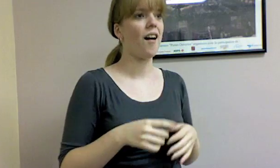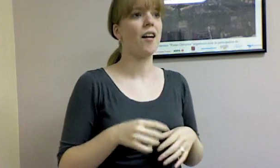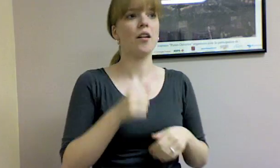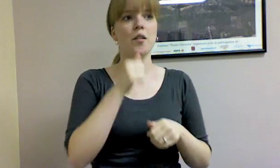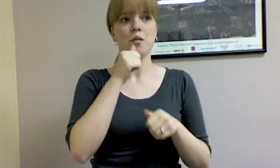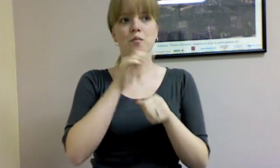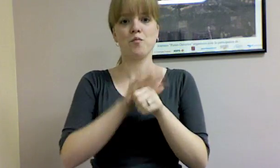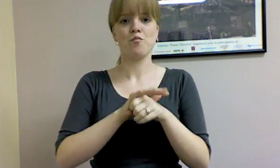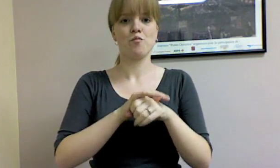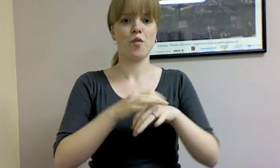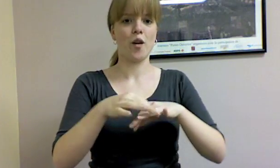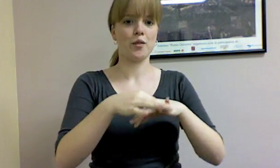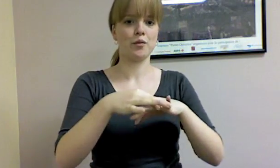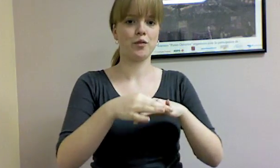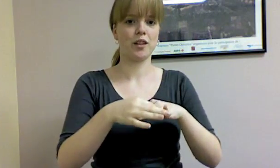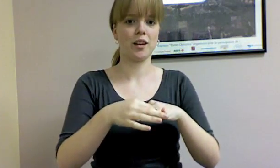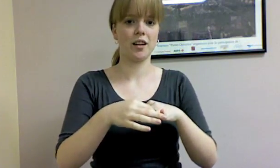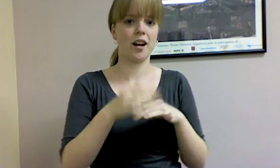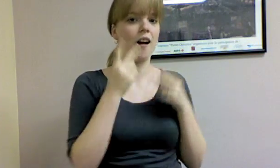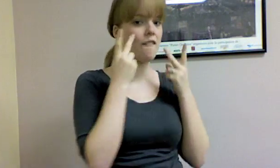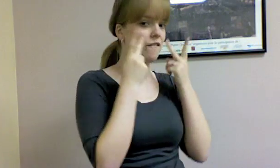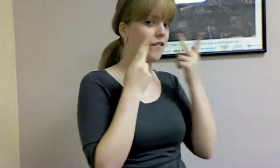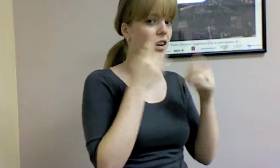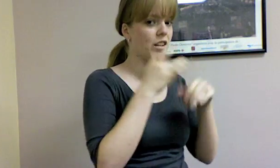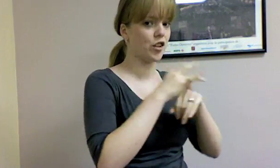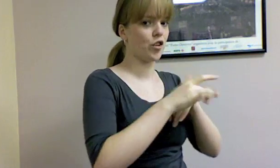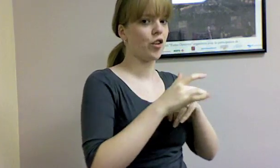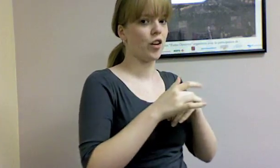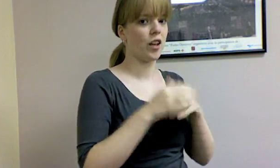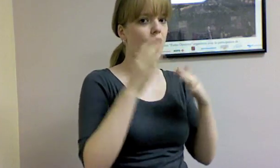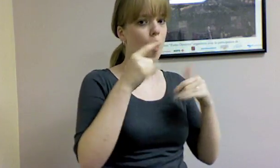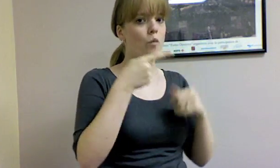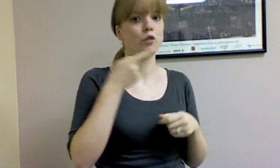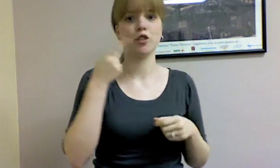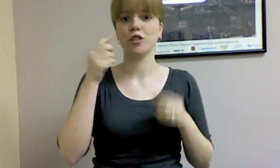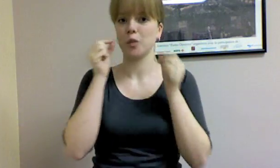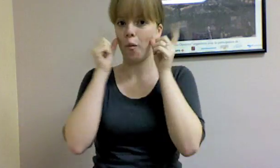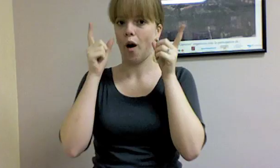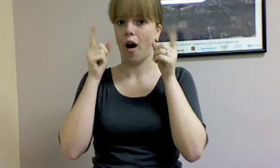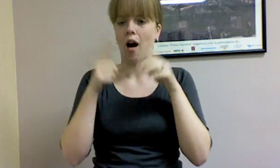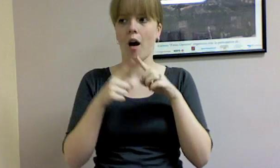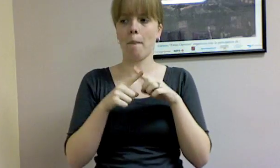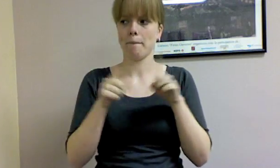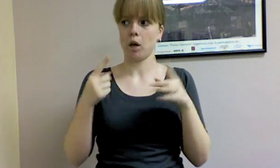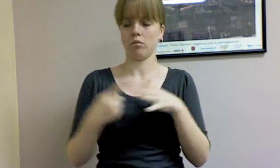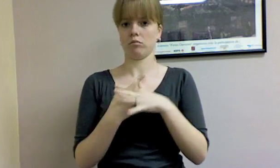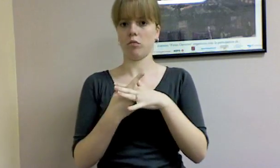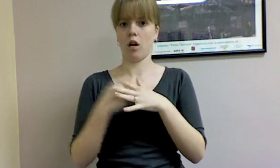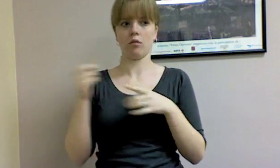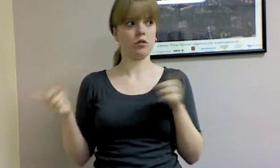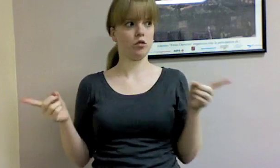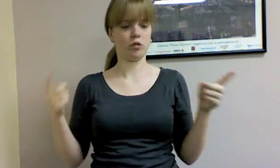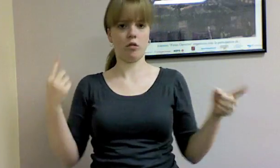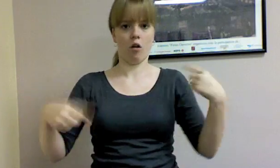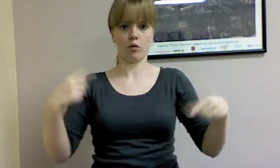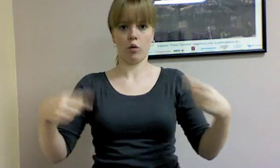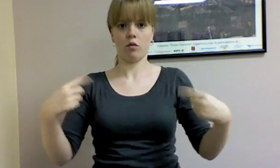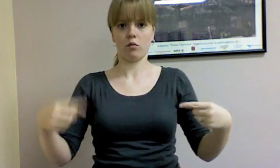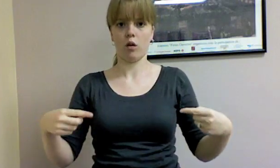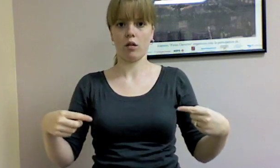Yet to my surprise, at the moment I arrived, I pulled up to see him and her arguing outside. If only you could hear the words of jealousy